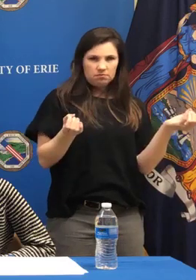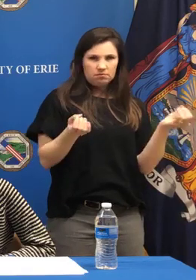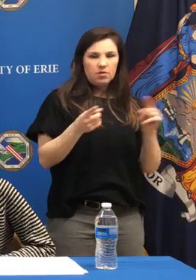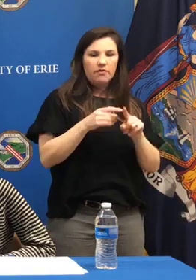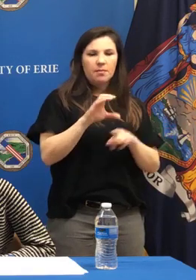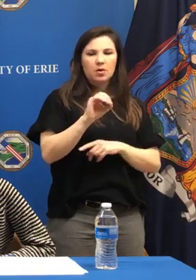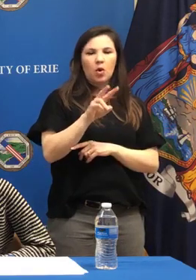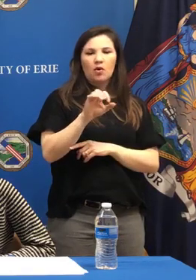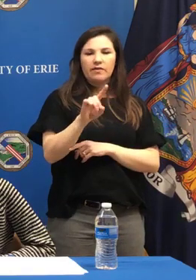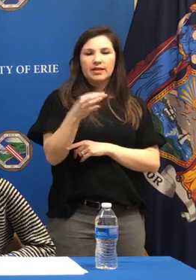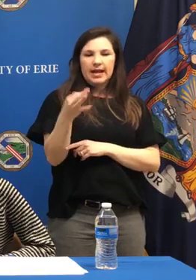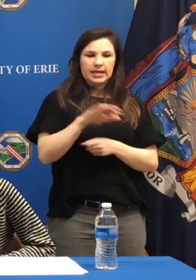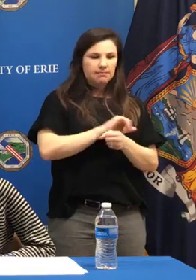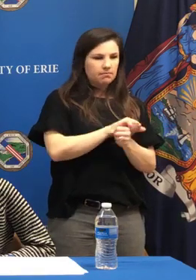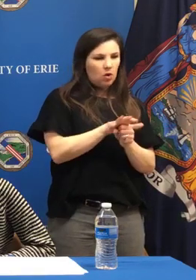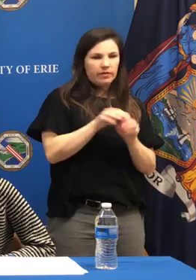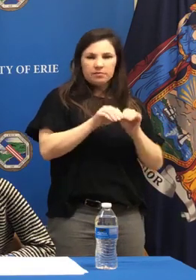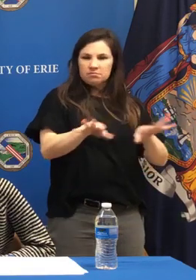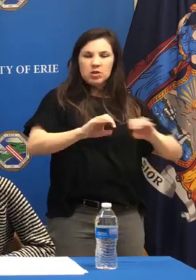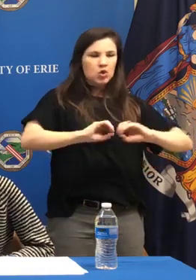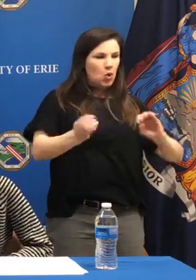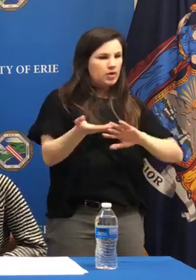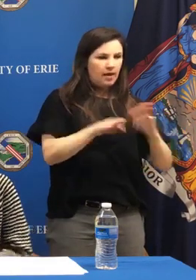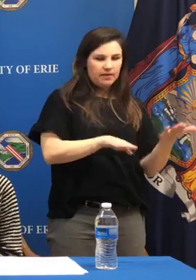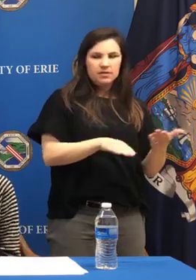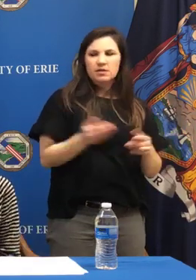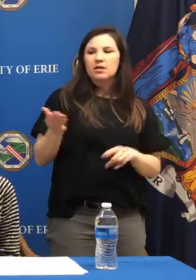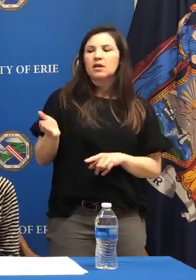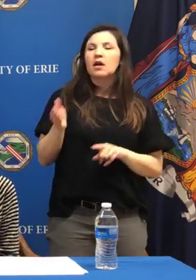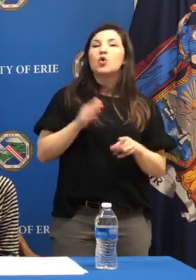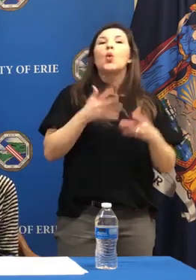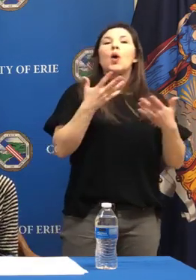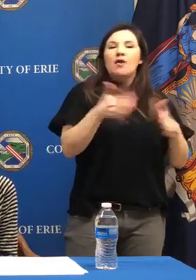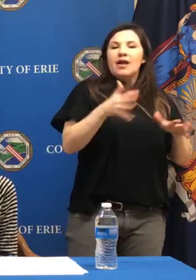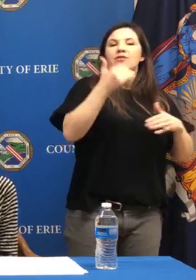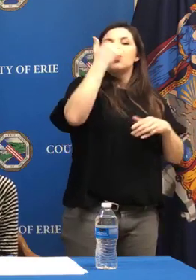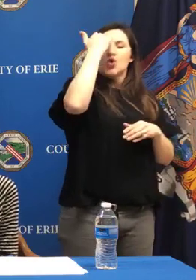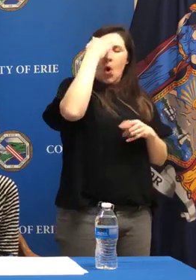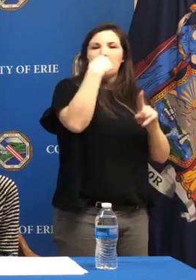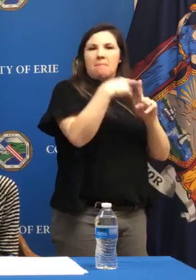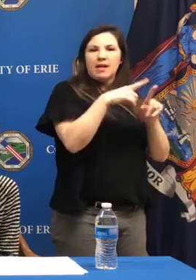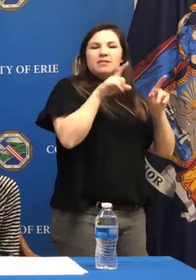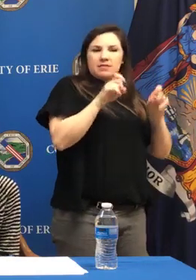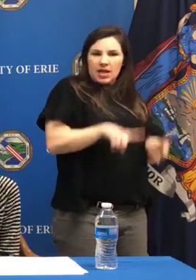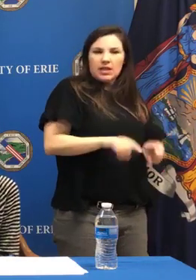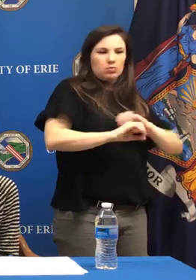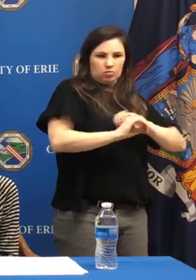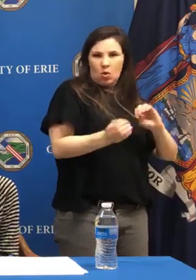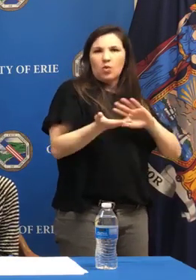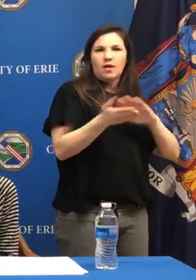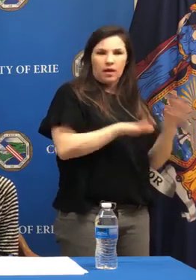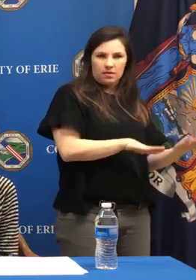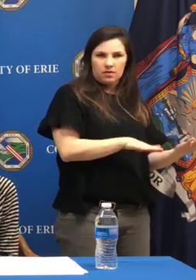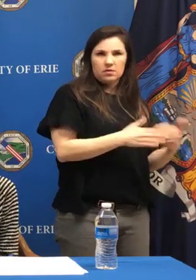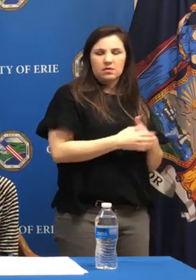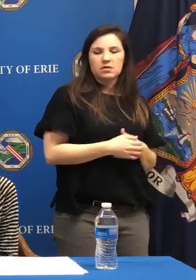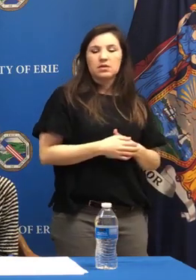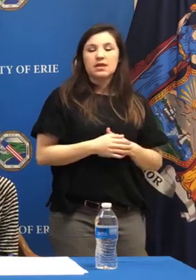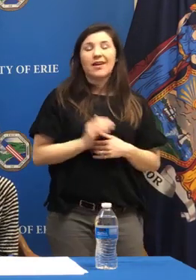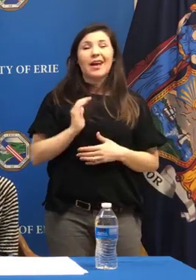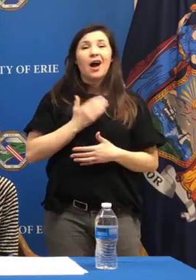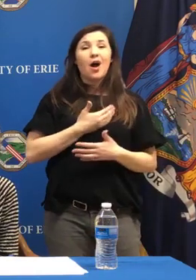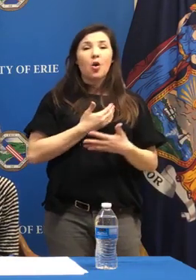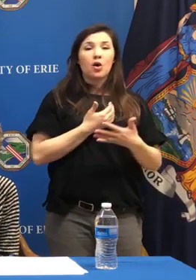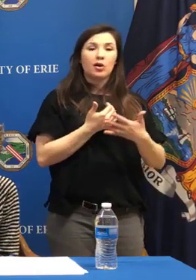COVID-19. And I'll let the doctor finish. Right, who have a known positive test. And then just in terms of our priorities